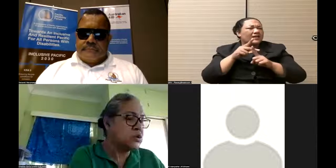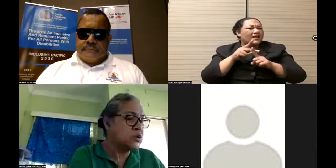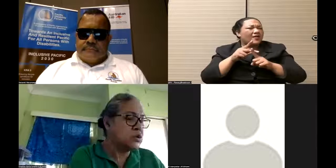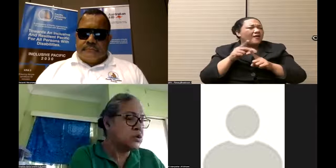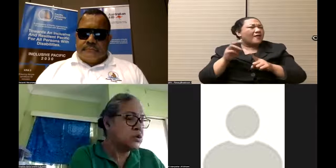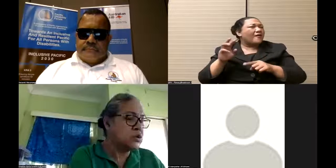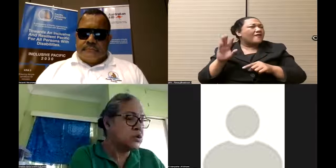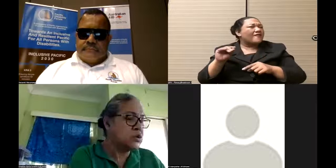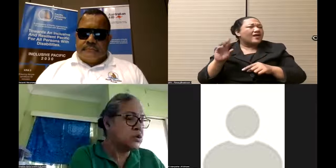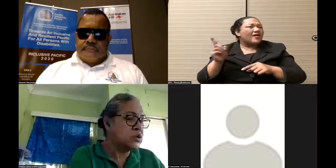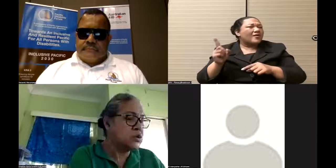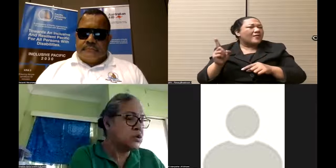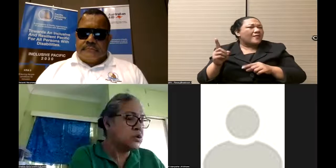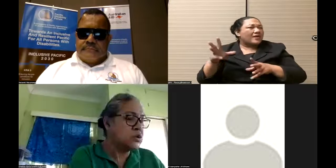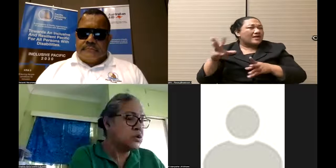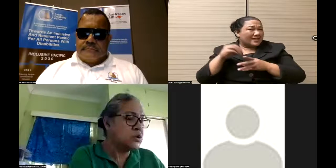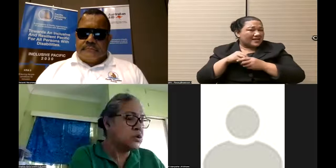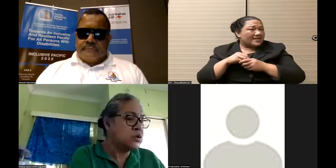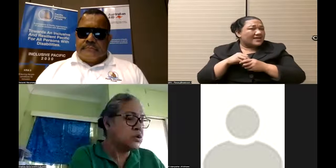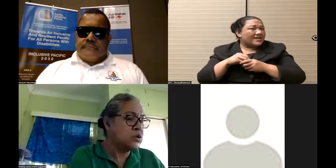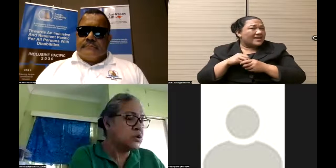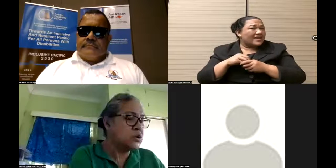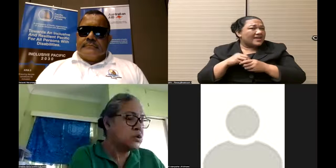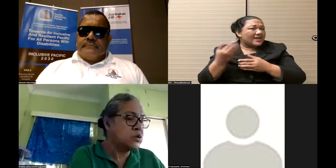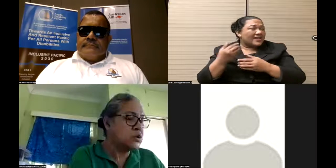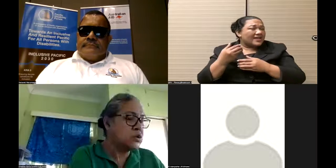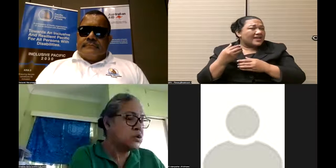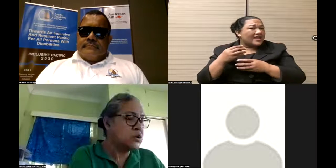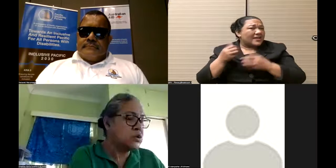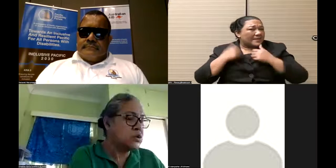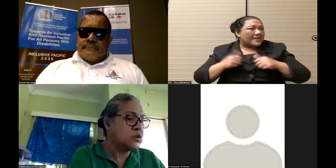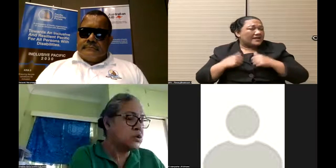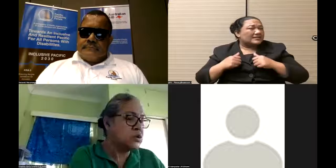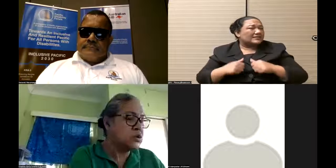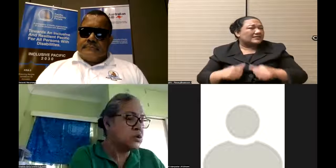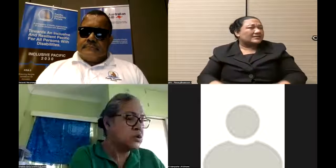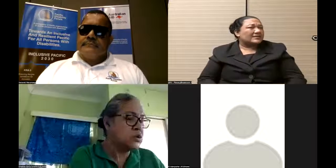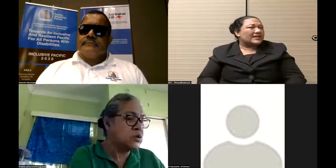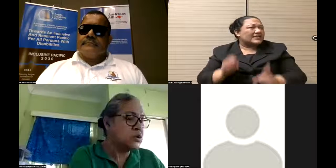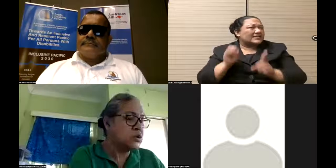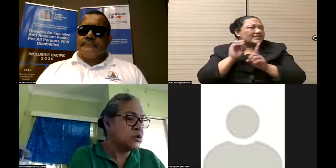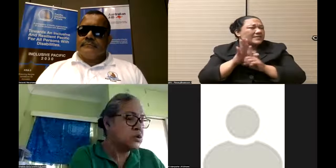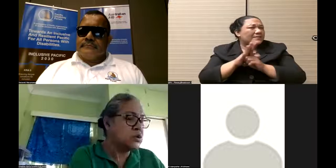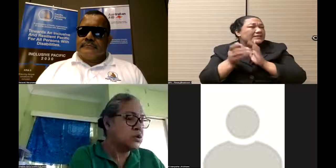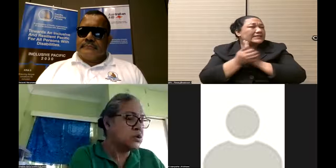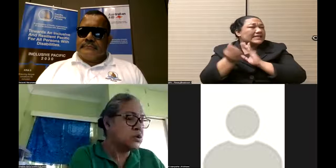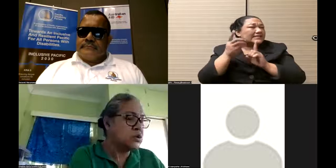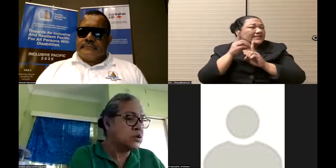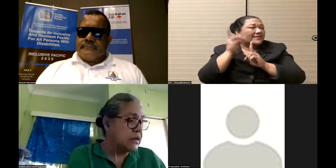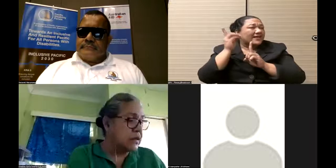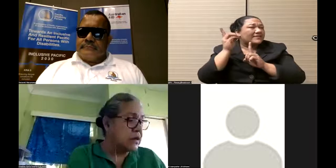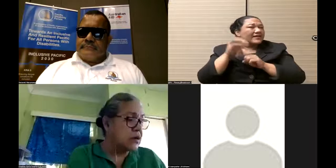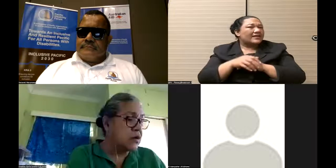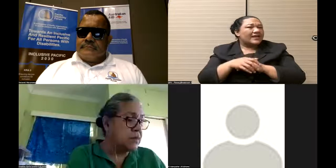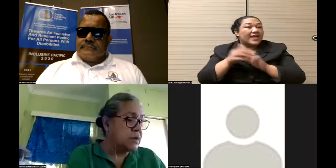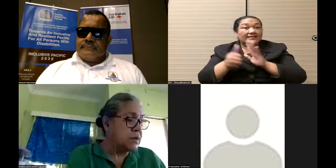as a best practice, particularly in skills development, accessibility to audit, and the commitment